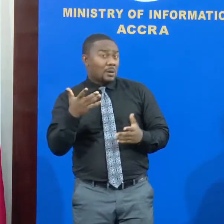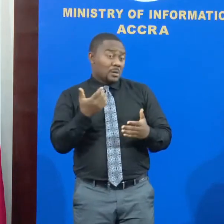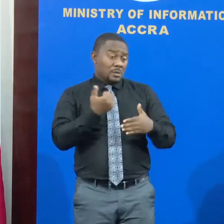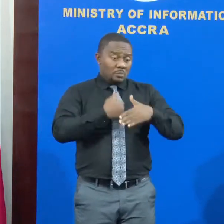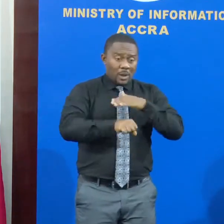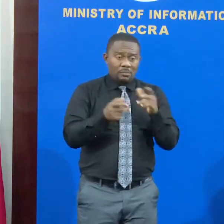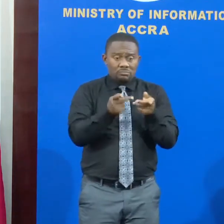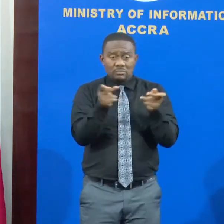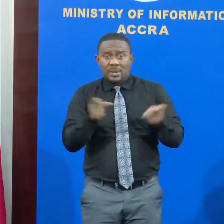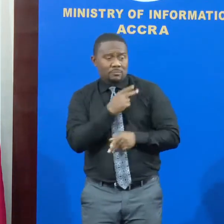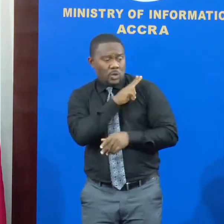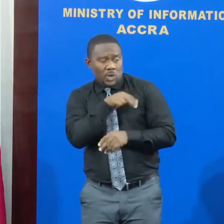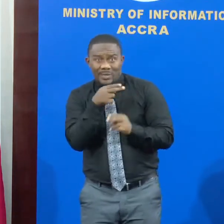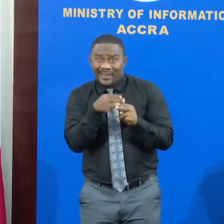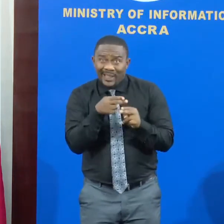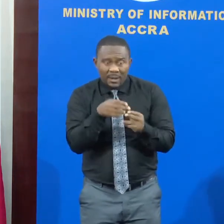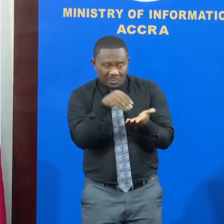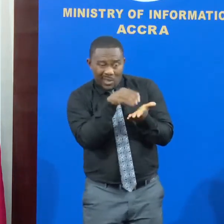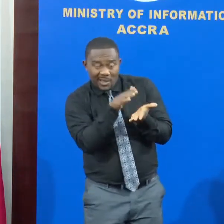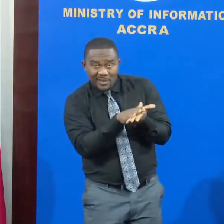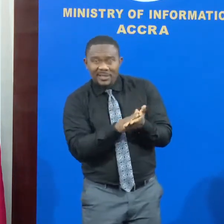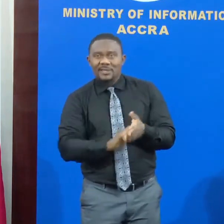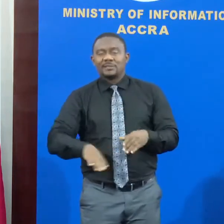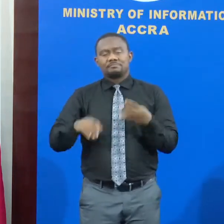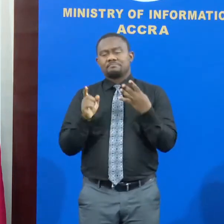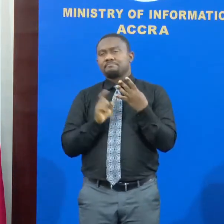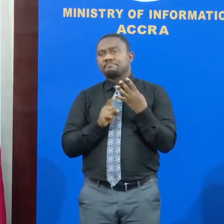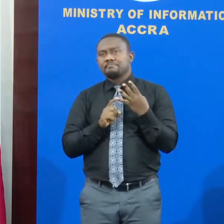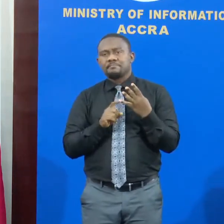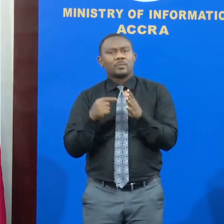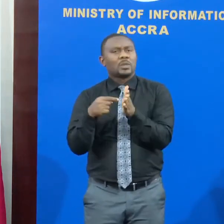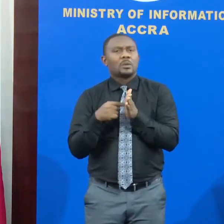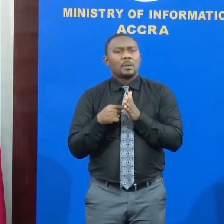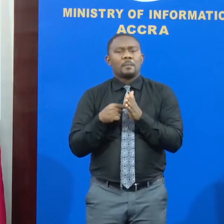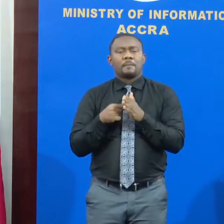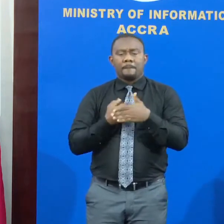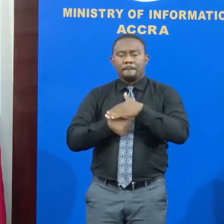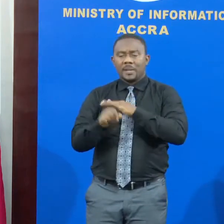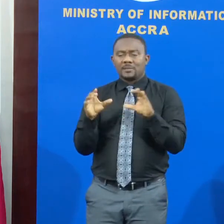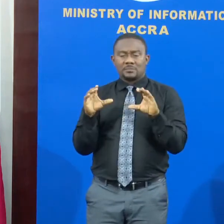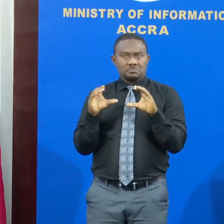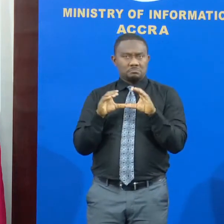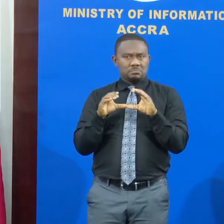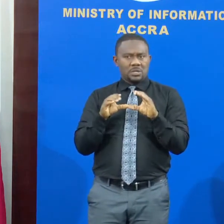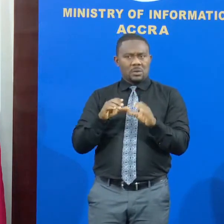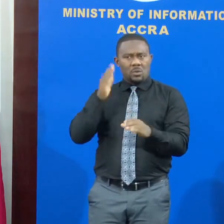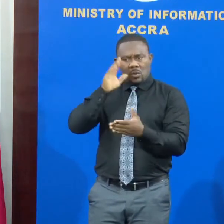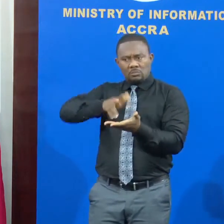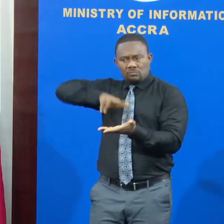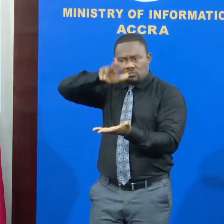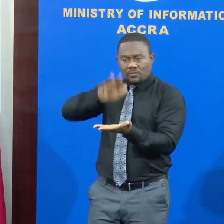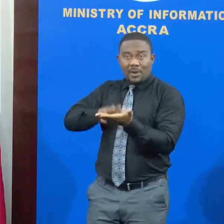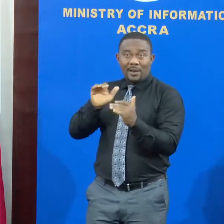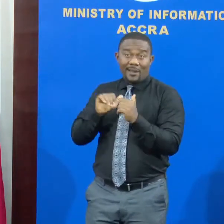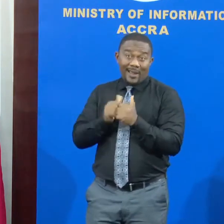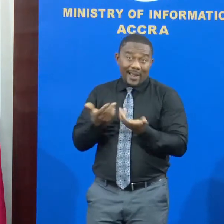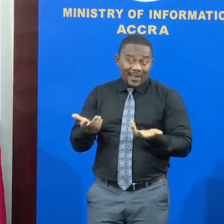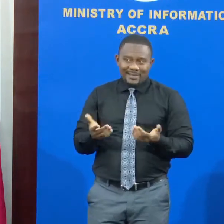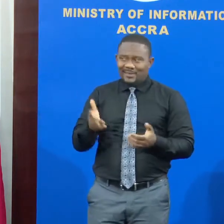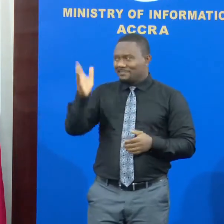location, etc. And number four, the request for a birth certificate will be validated through the verification of